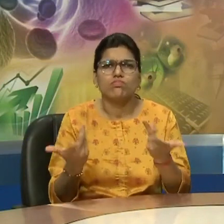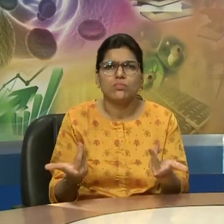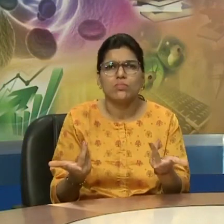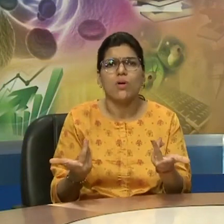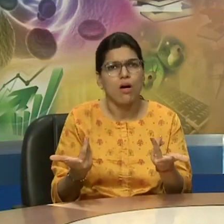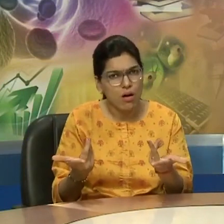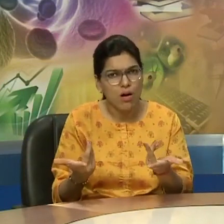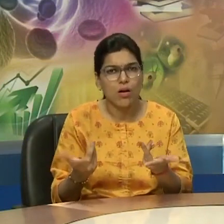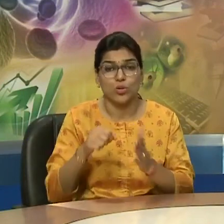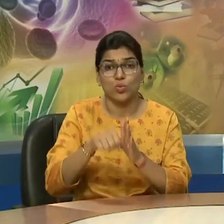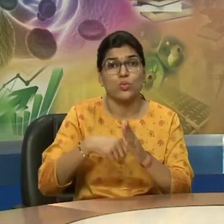80.